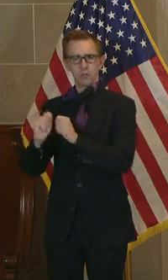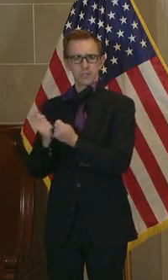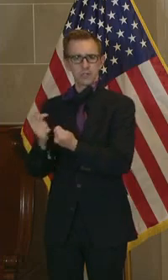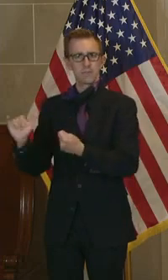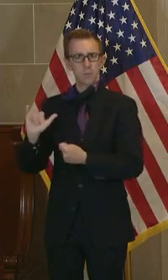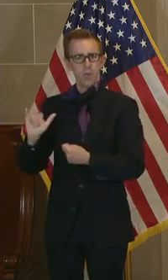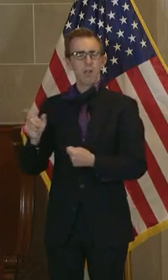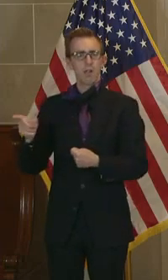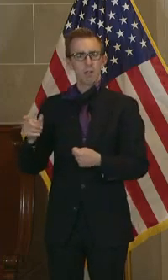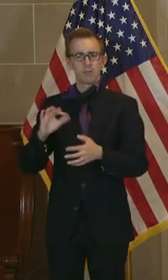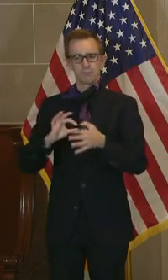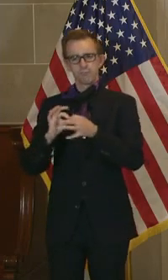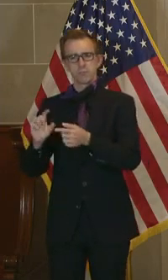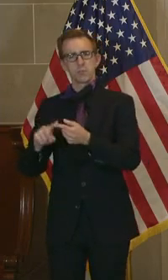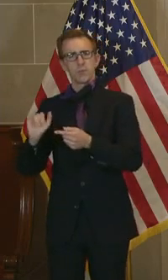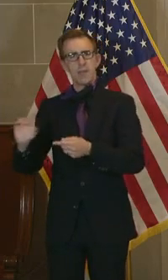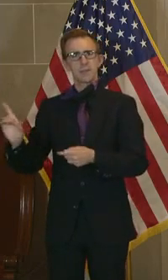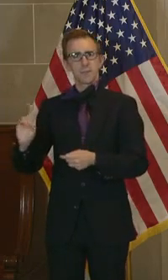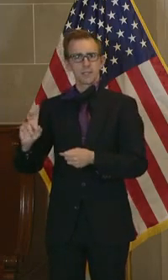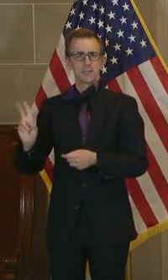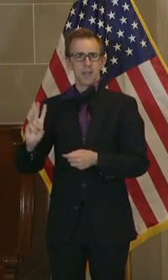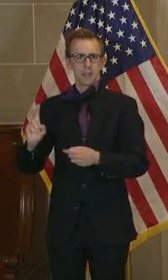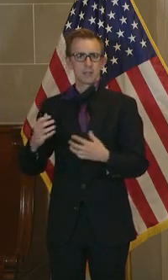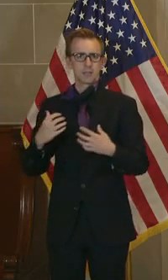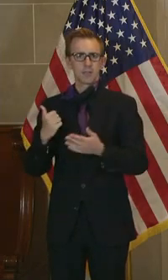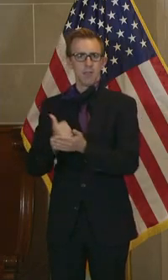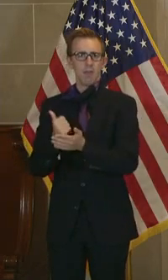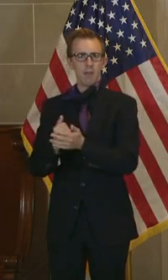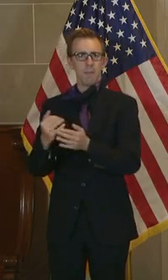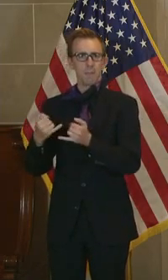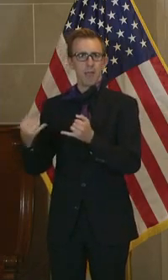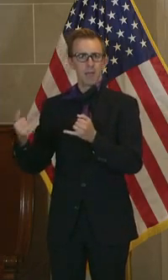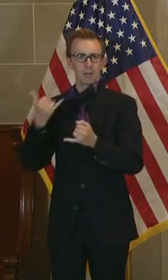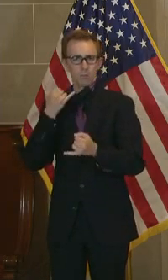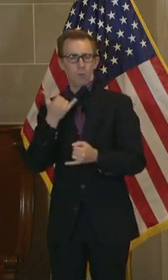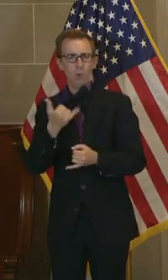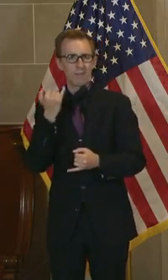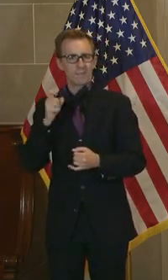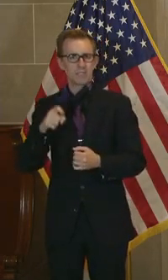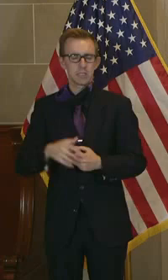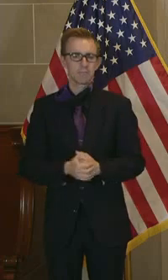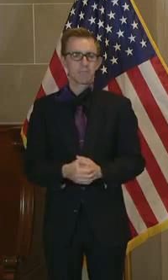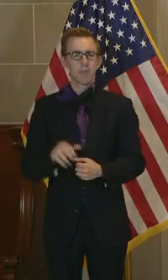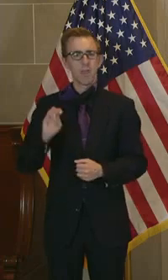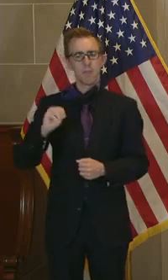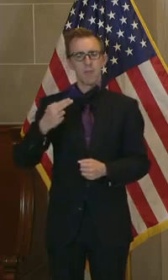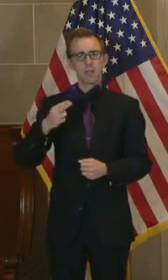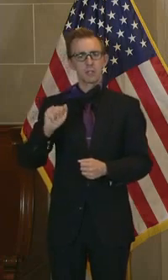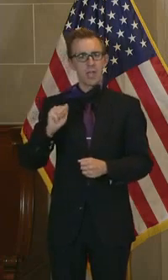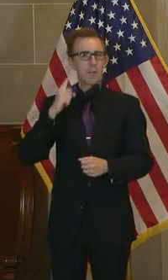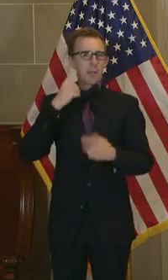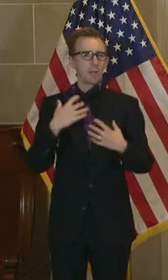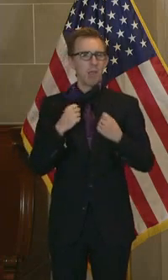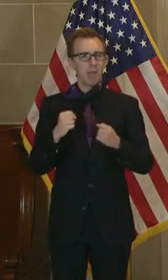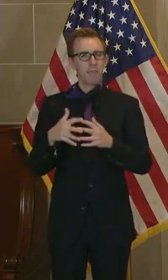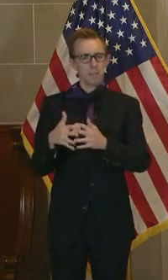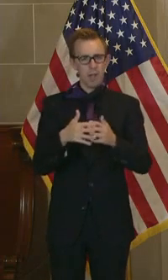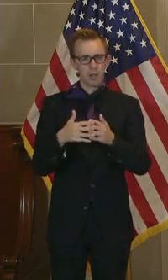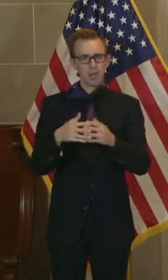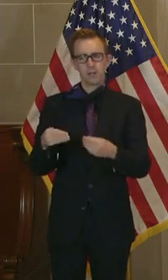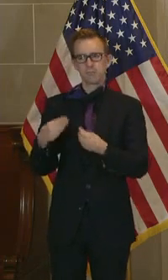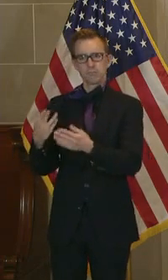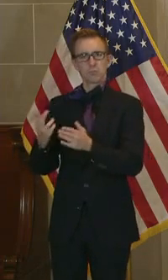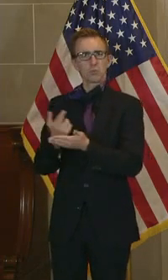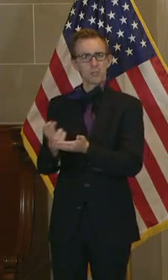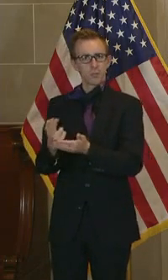a tie to their domestic violence helpline. Mental Health America, or MHA, provides information and resources, including their